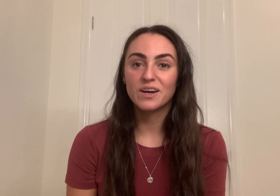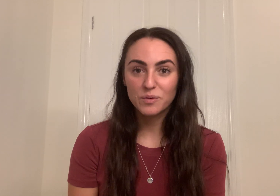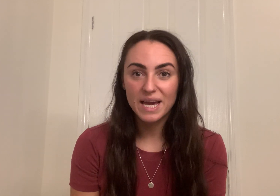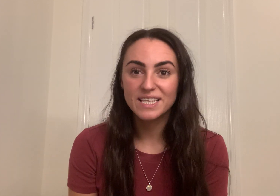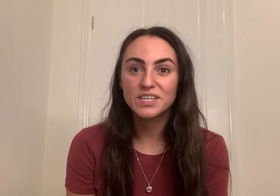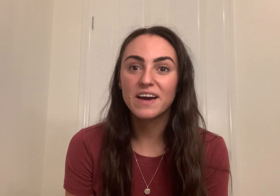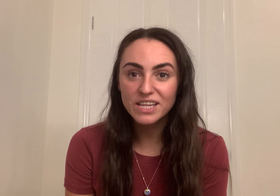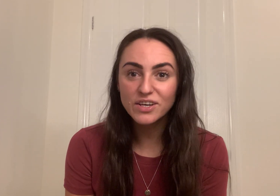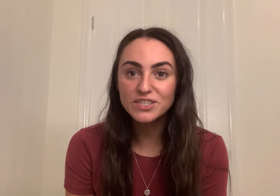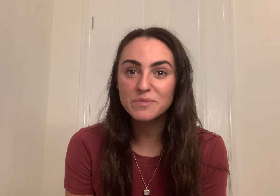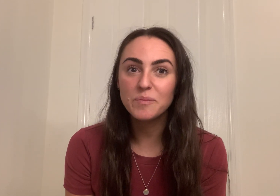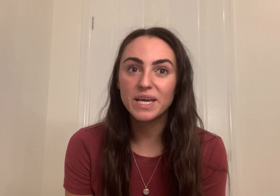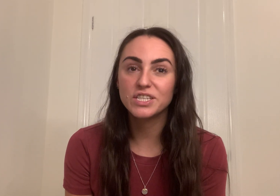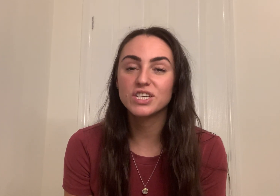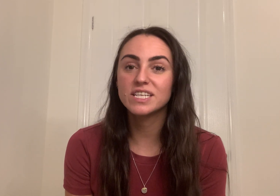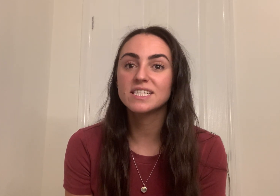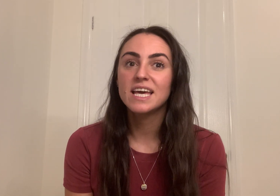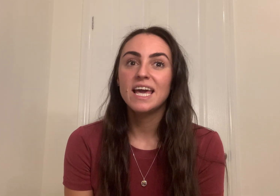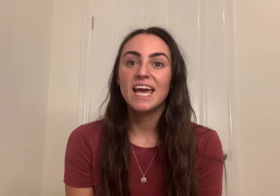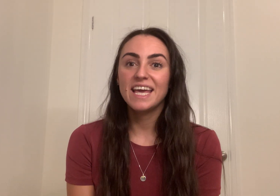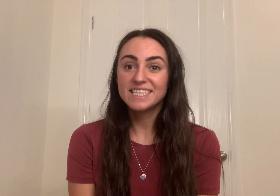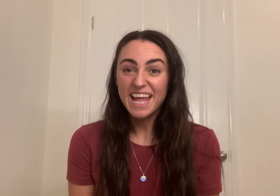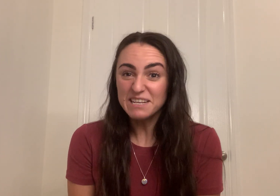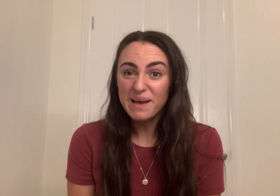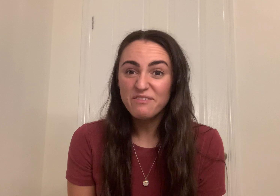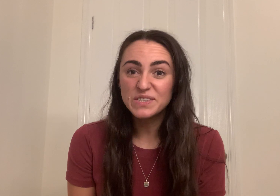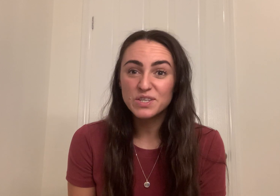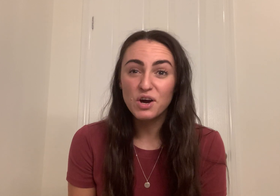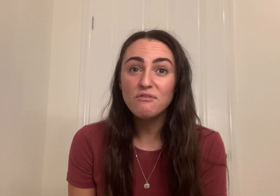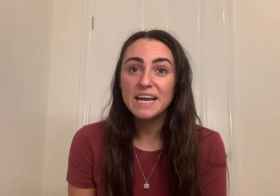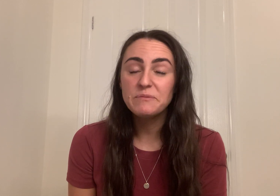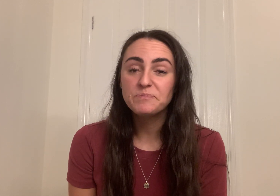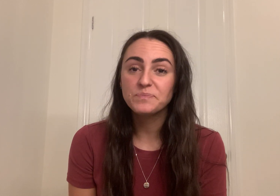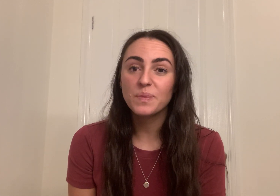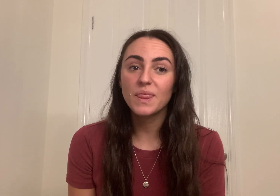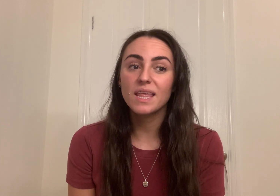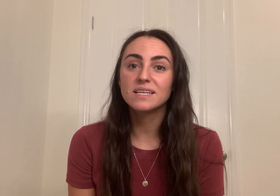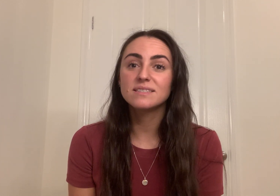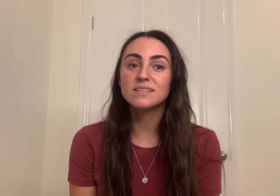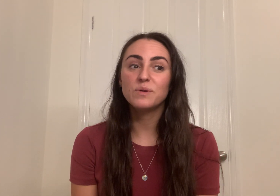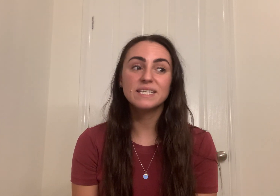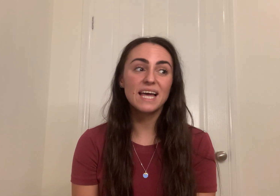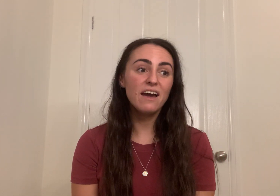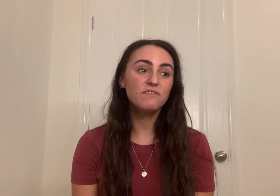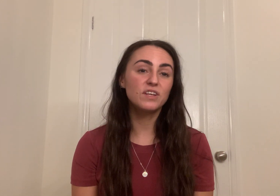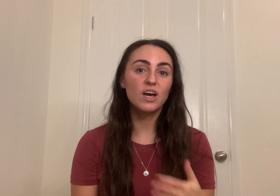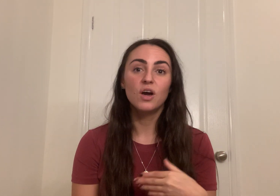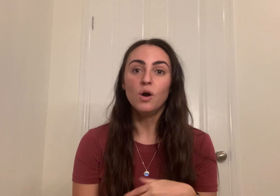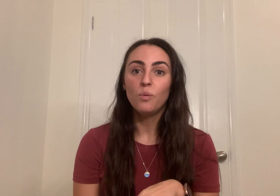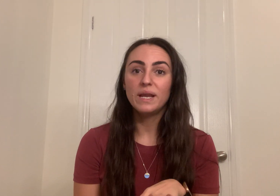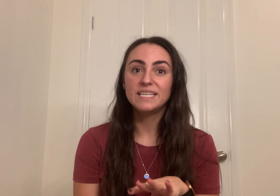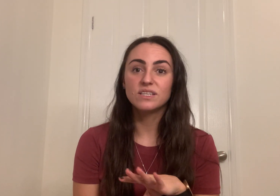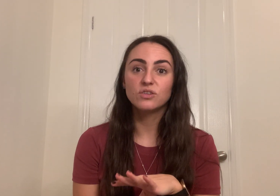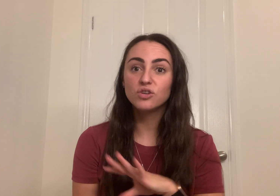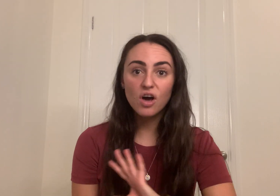Okay, so you've had a look at some of the pictures. It's the next part of the story. So it's after when he's done all the things